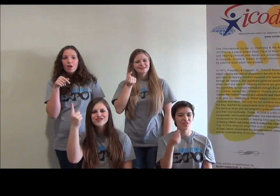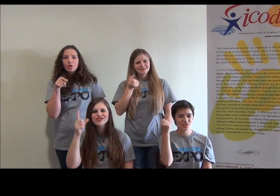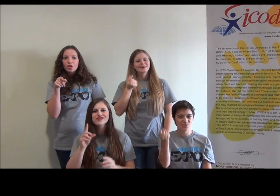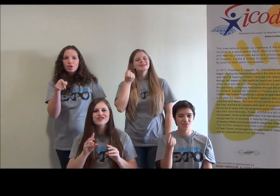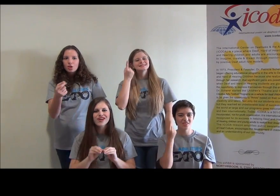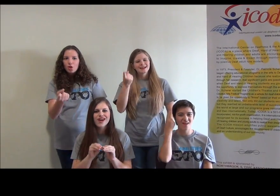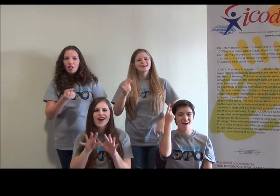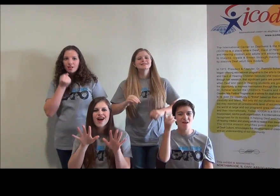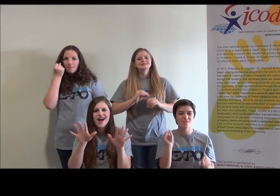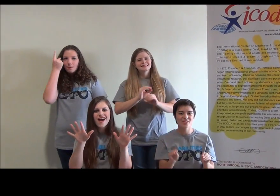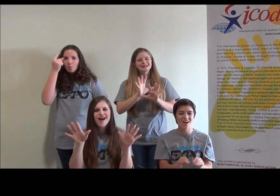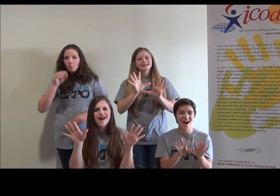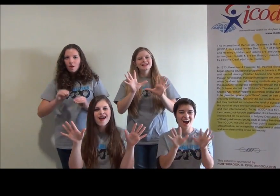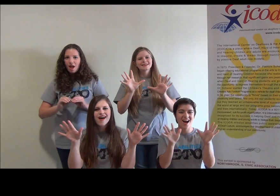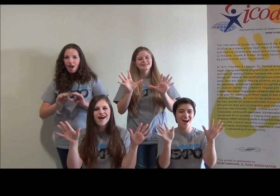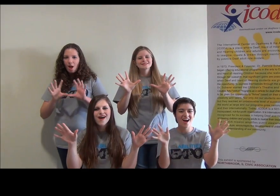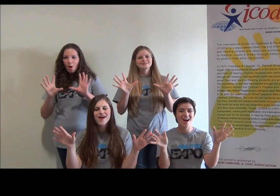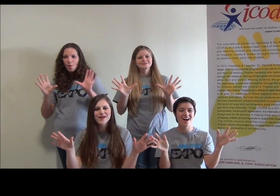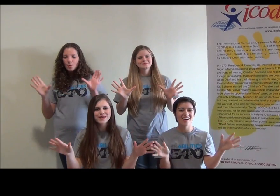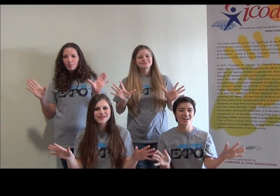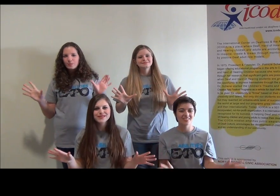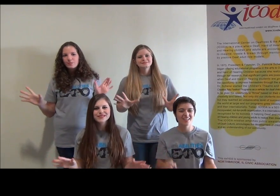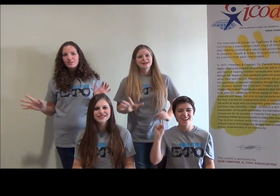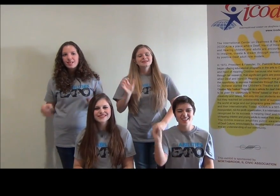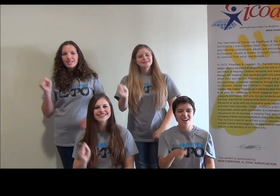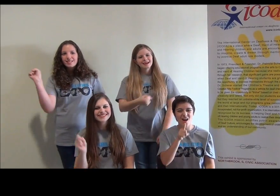around, you come around, come